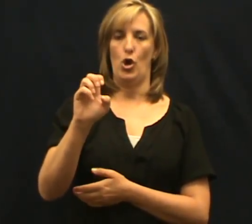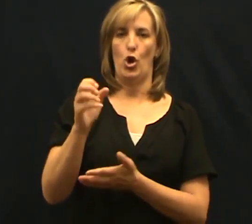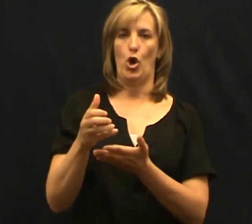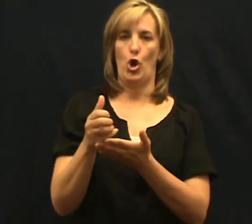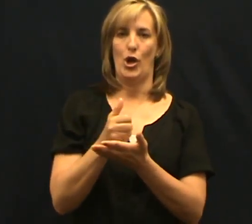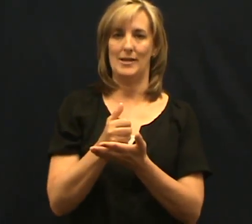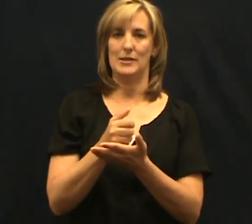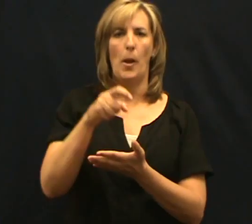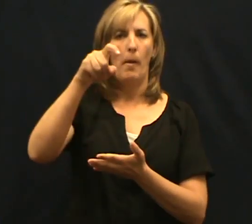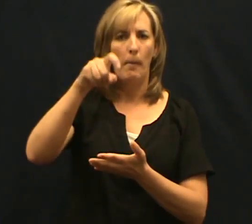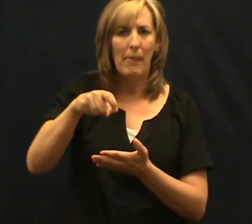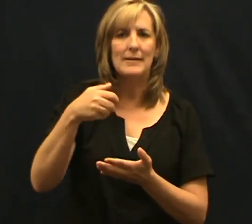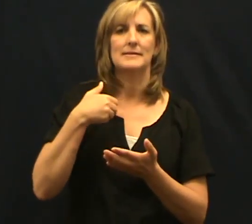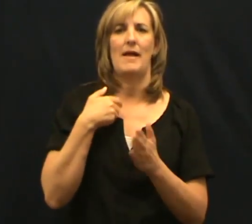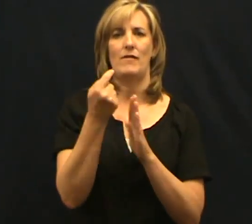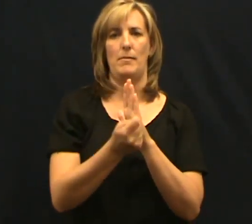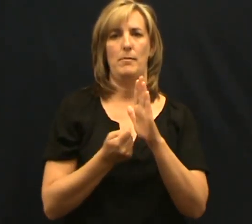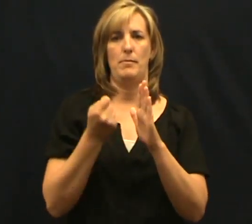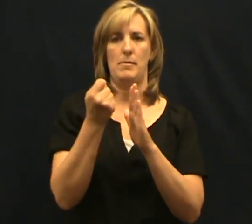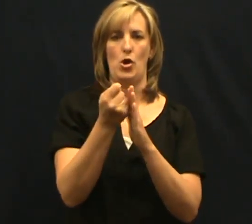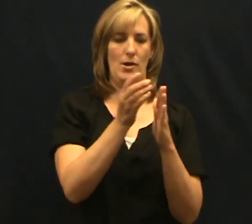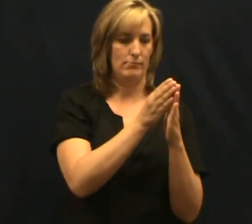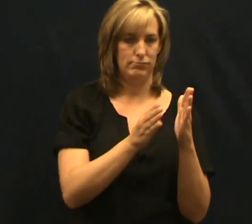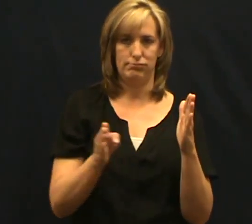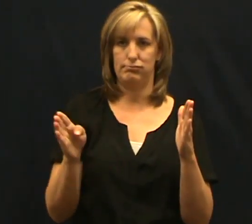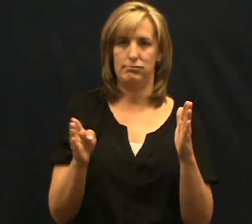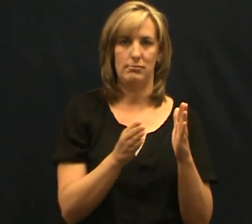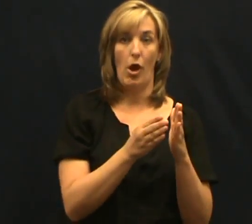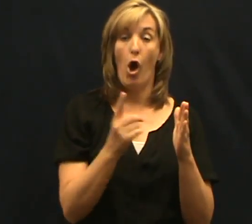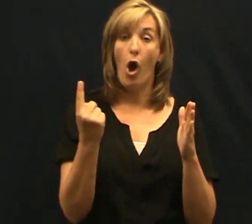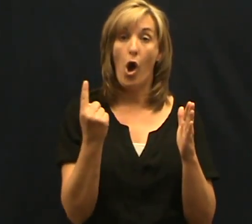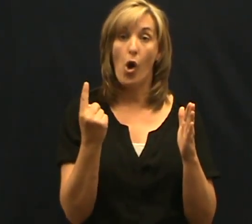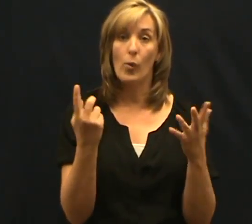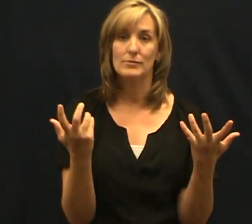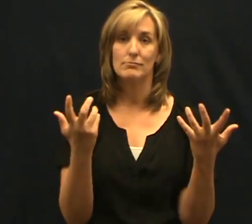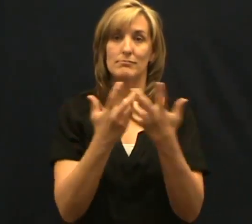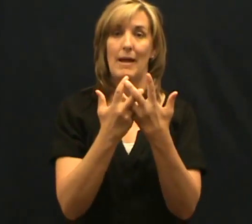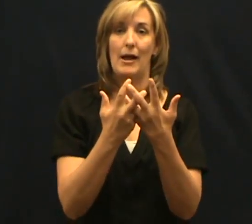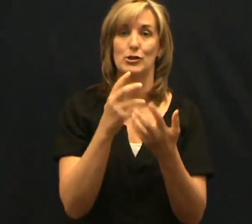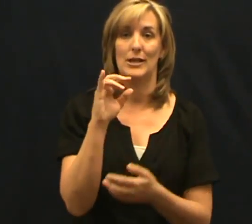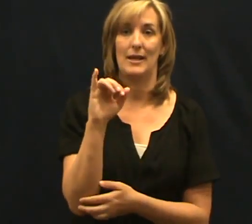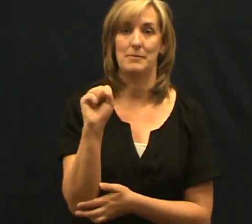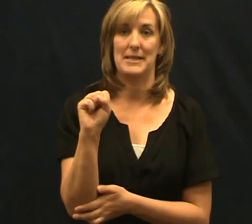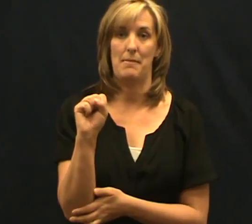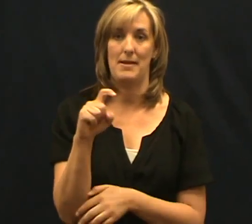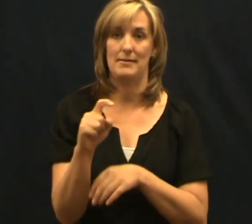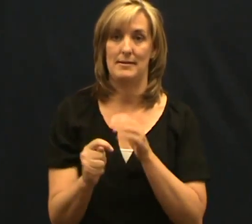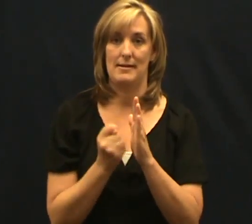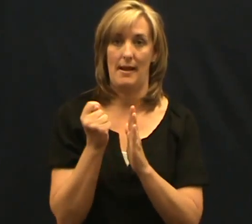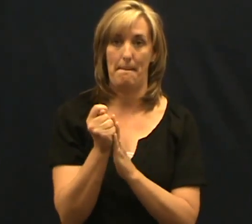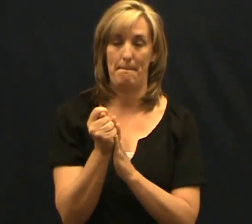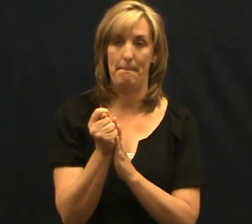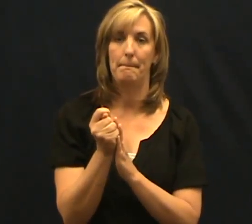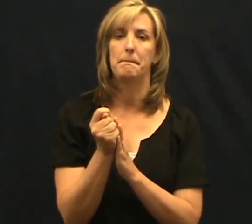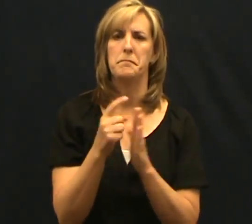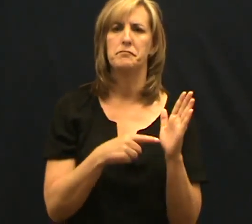earnings. And it will always be the same period that's covered by the income statement. And what you can show here is retained earnings is the